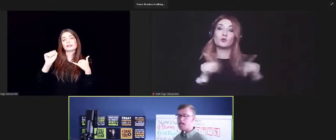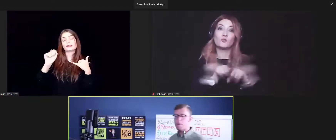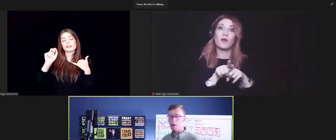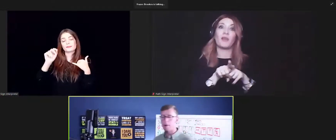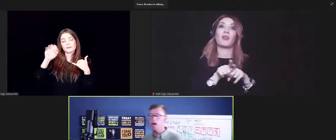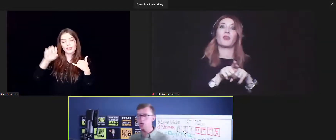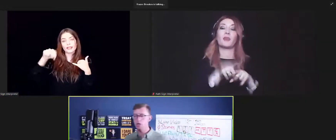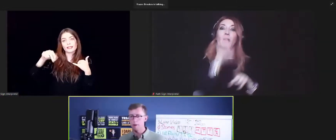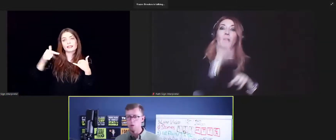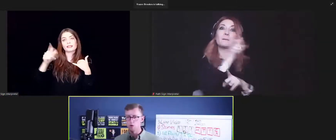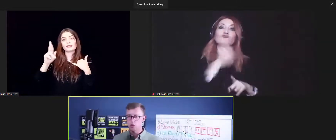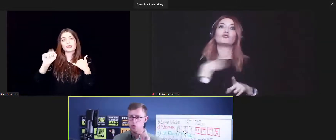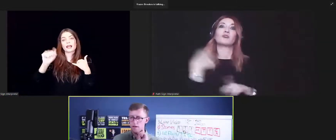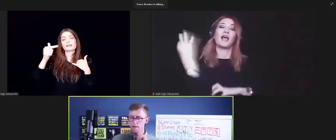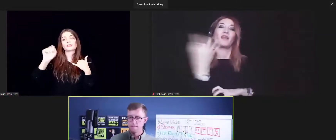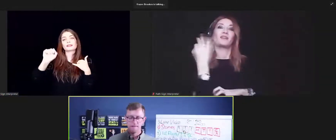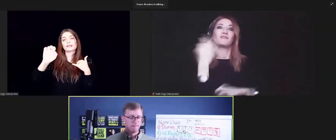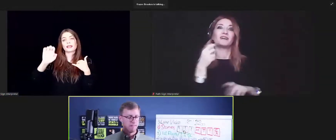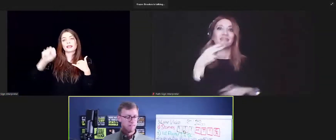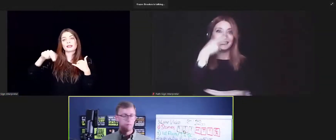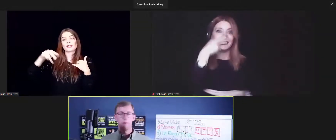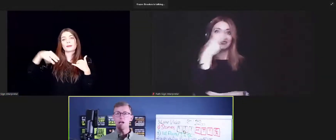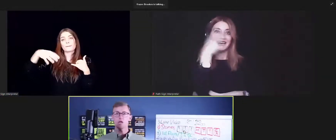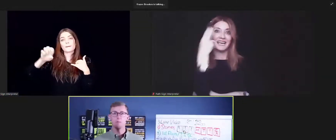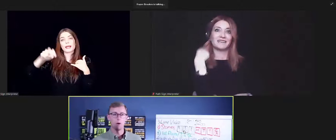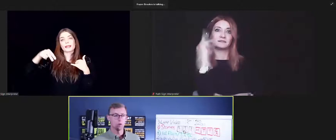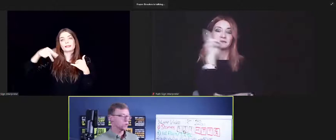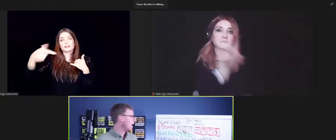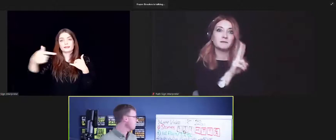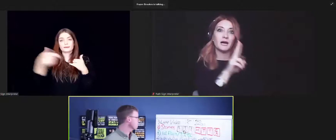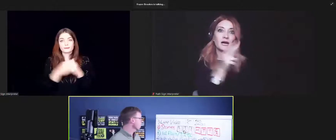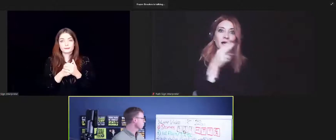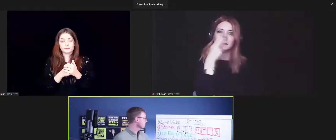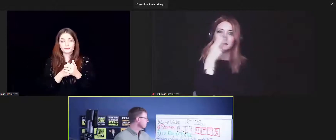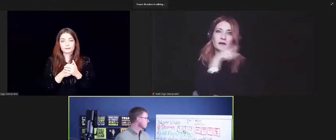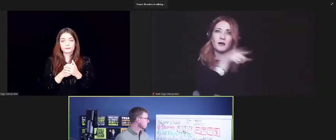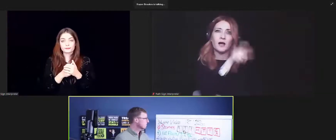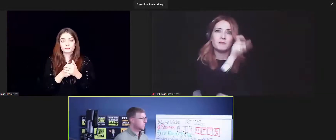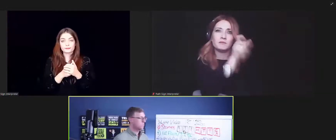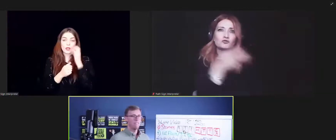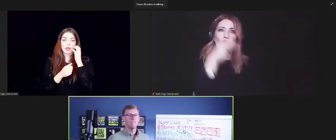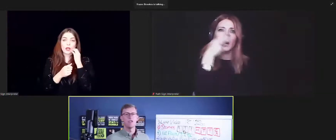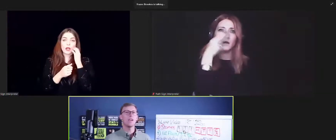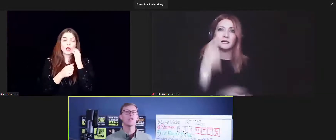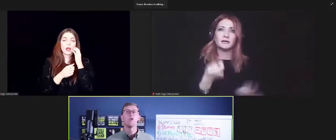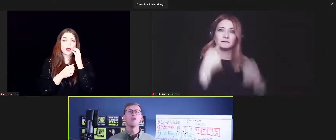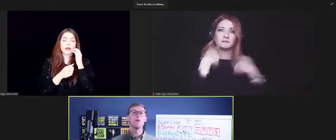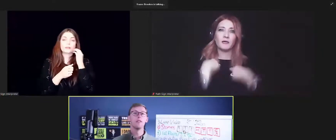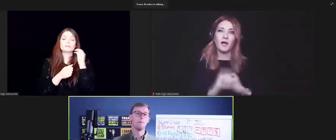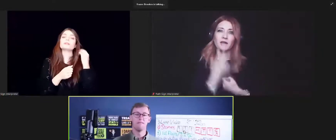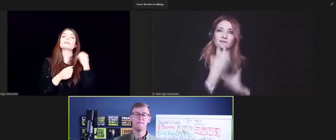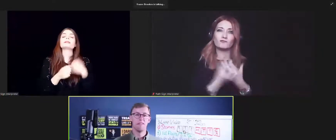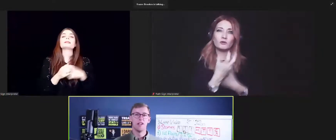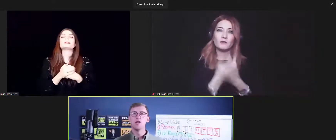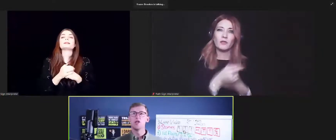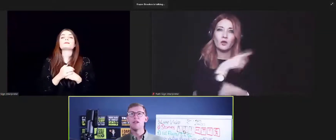Second type are personal posts. Personal posts, right? You guys are already doing